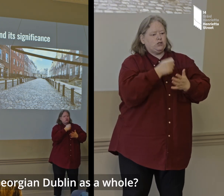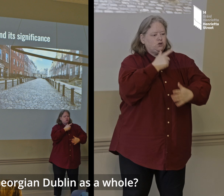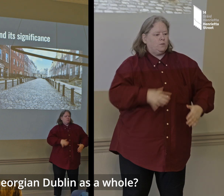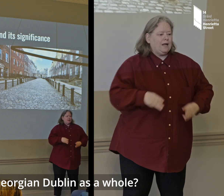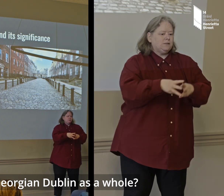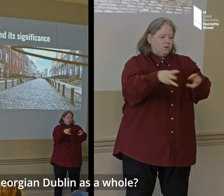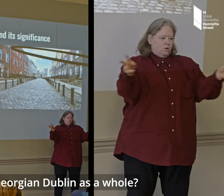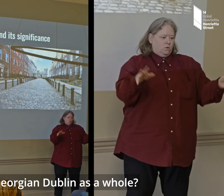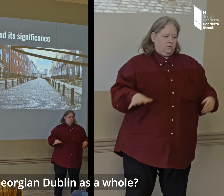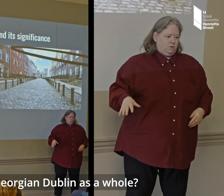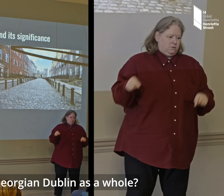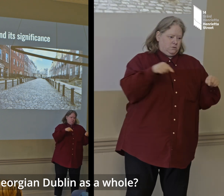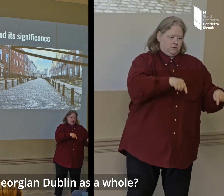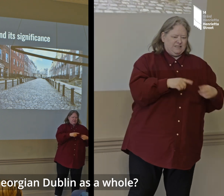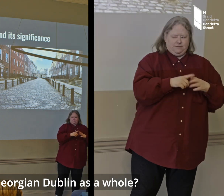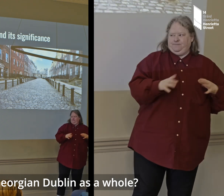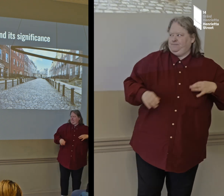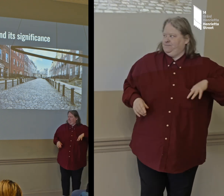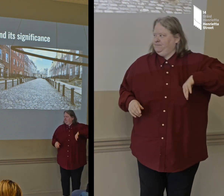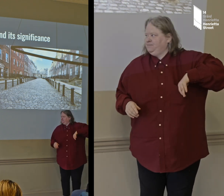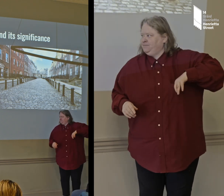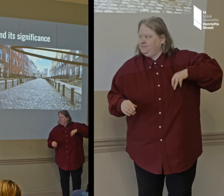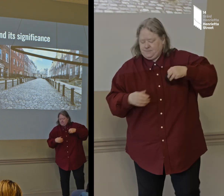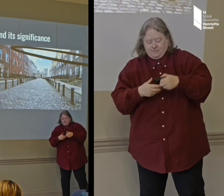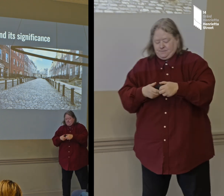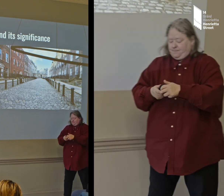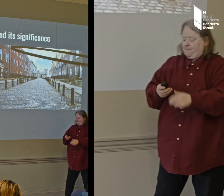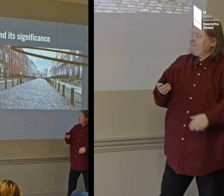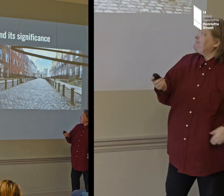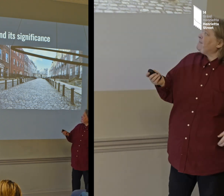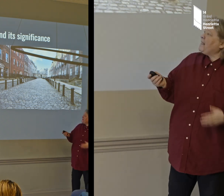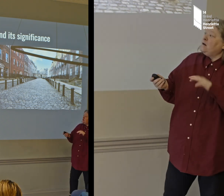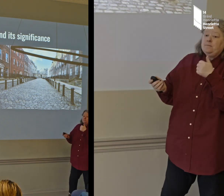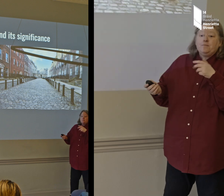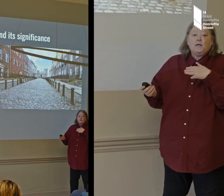Street reflect Georgian Dublin as a whole?